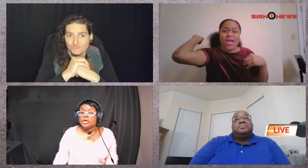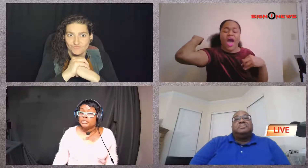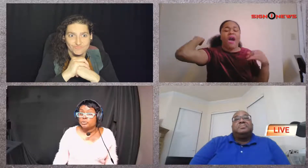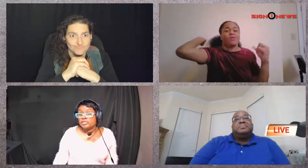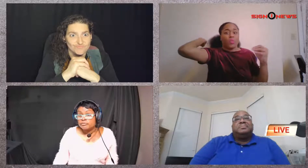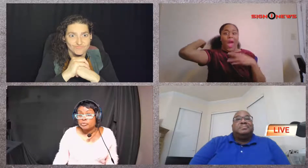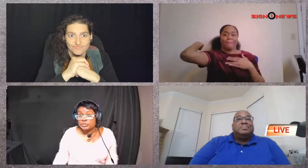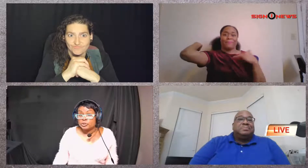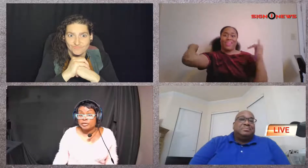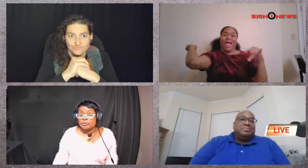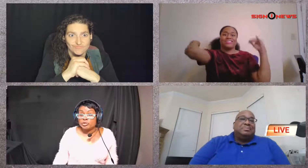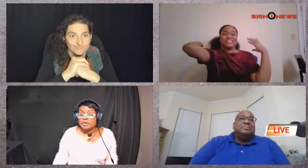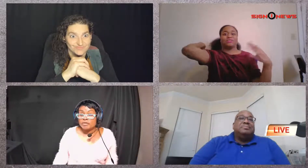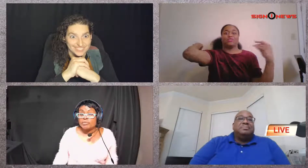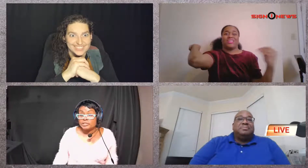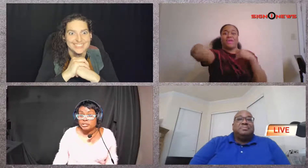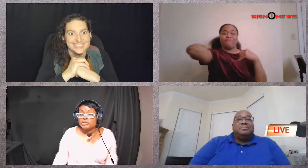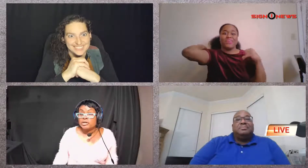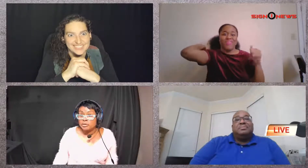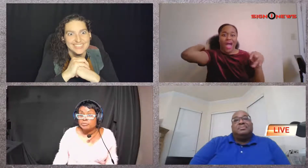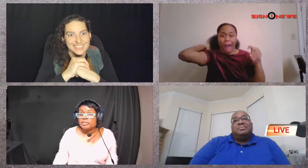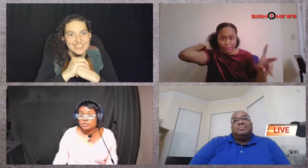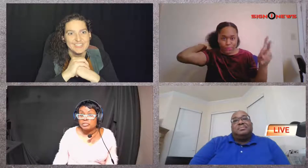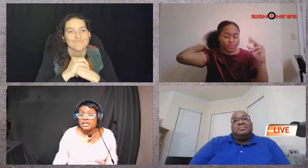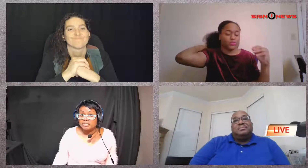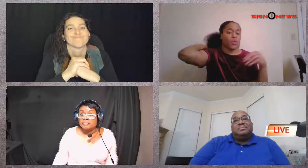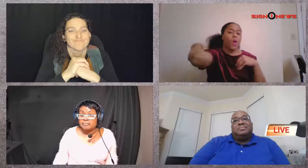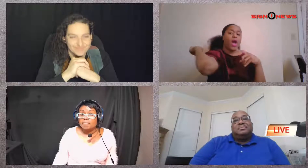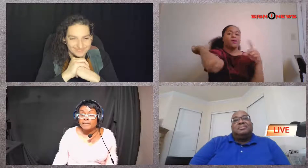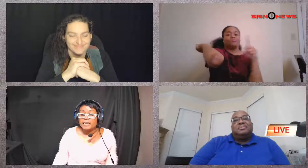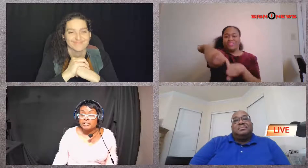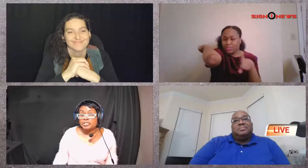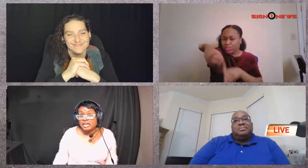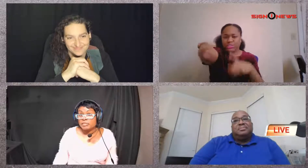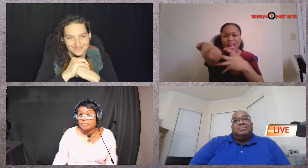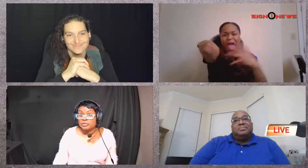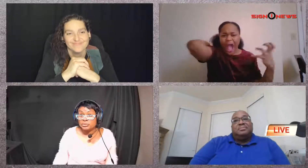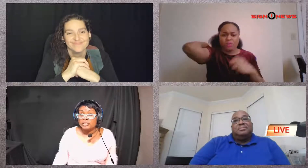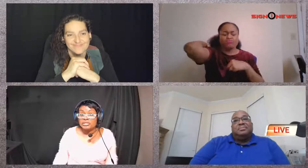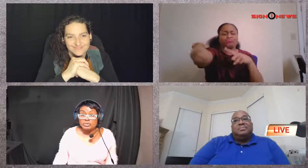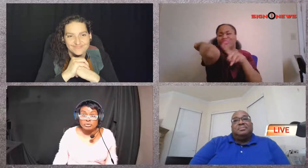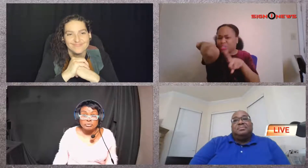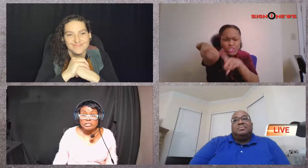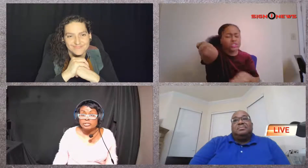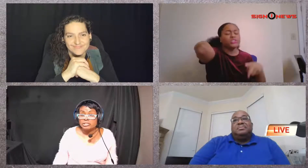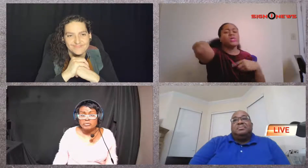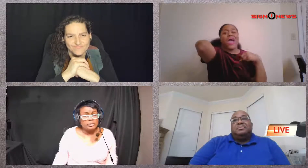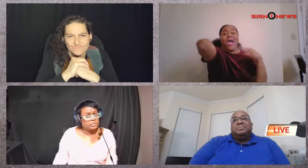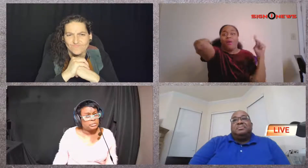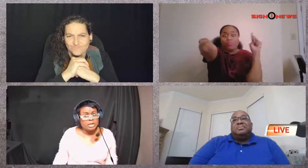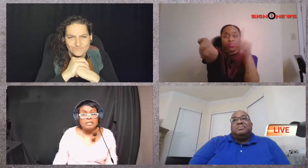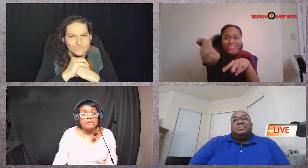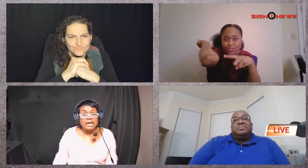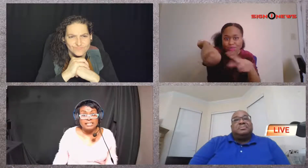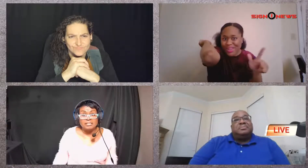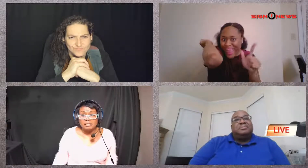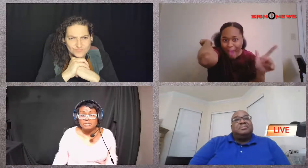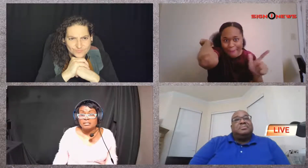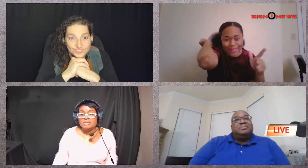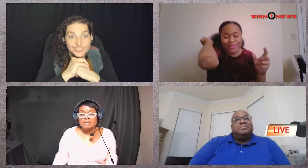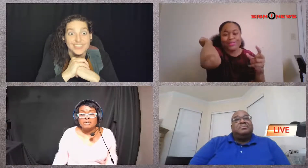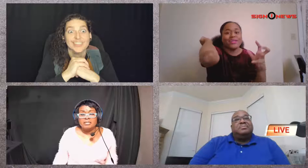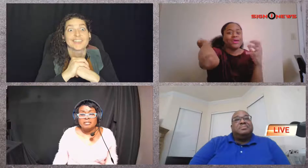So I wanted to do a different research paper, so my government teacher encouraged me to do that. And she gave me the opportunity to do the research. The research was a